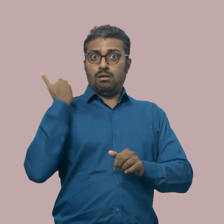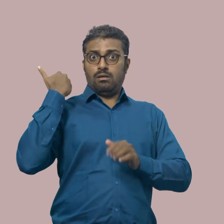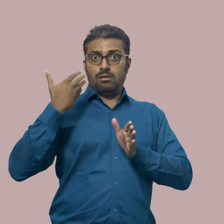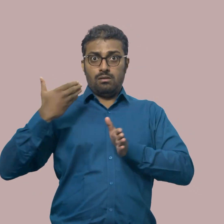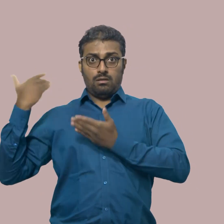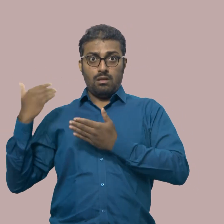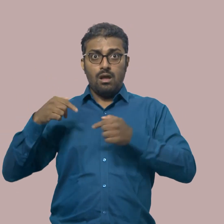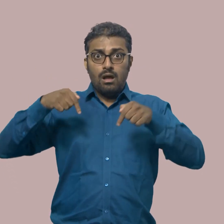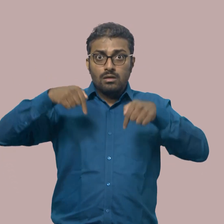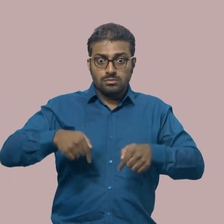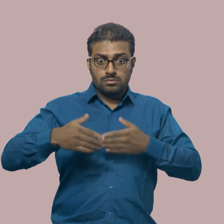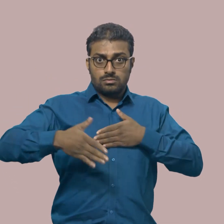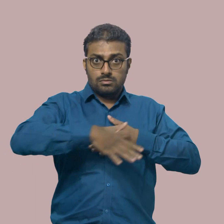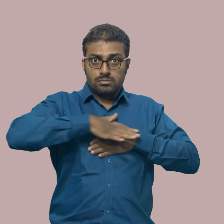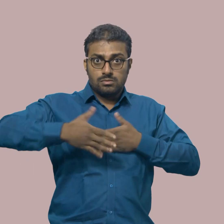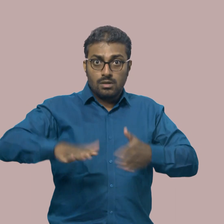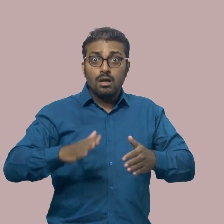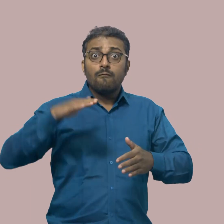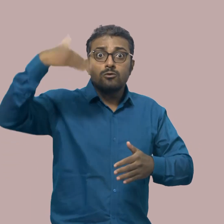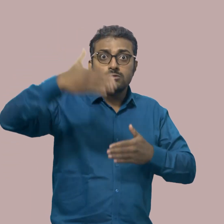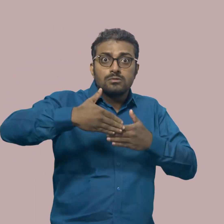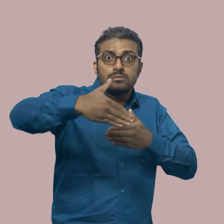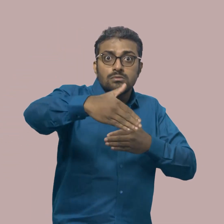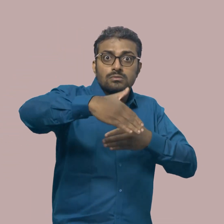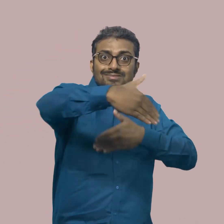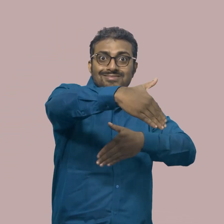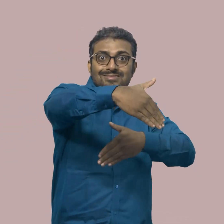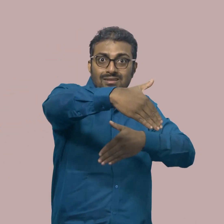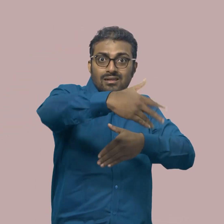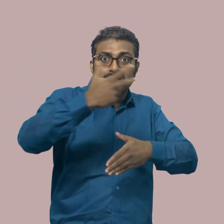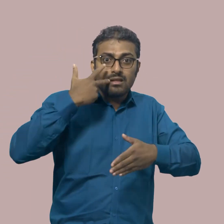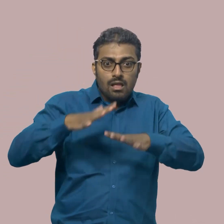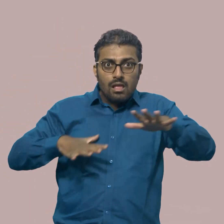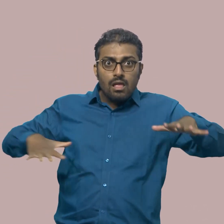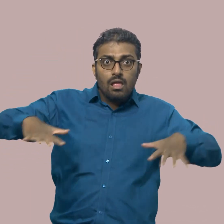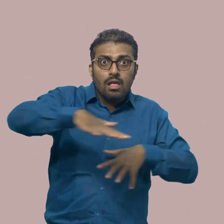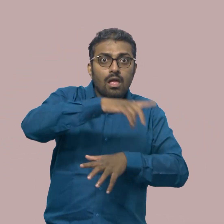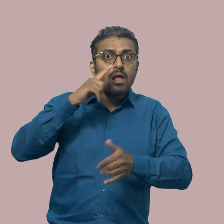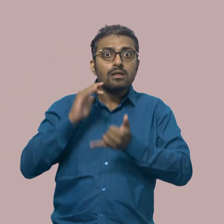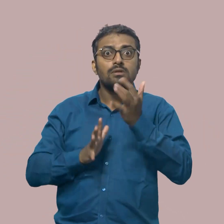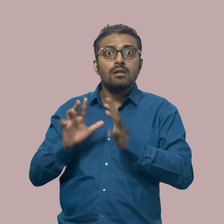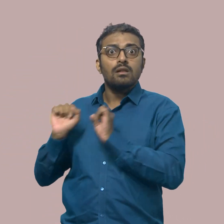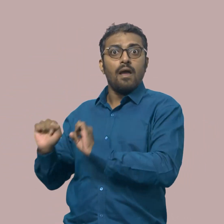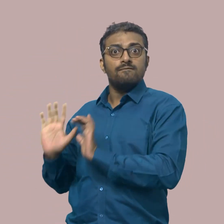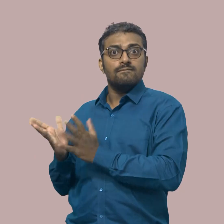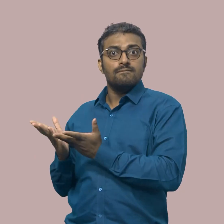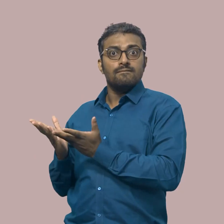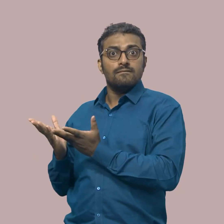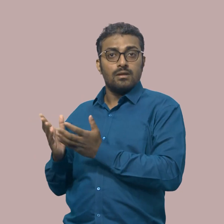Therefore, we can say that in Indian Sign Language, the past is represented behind the body,